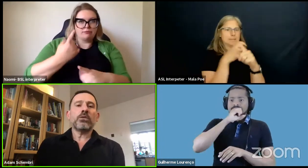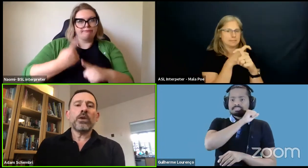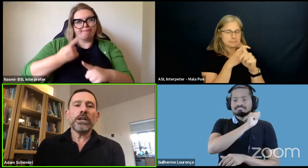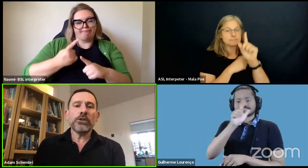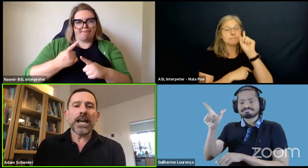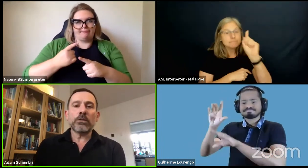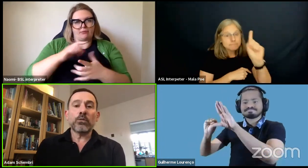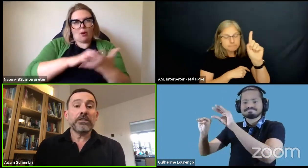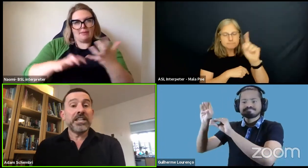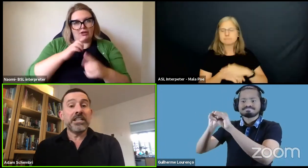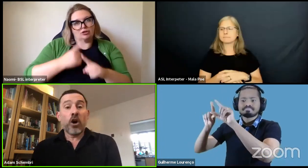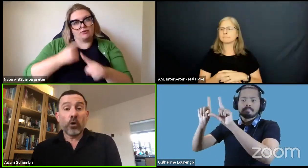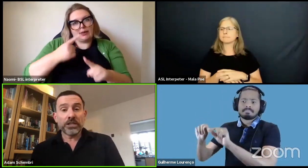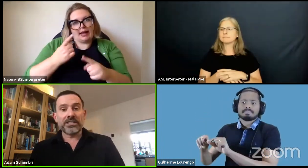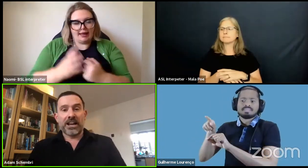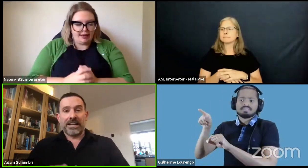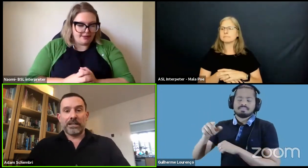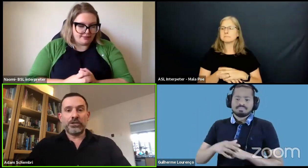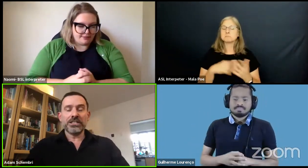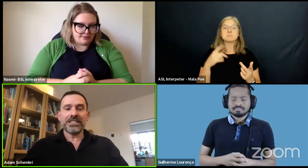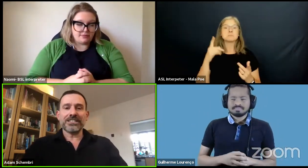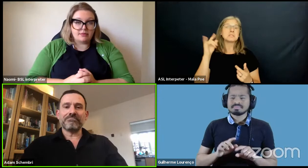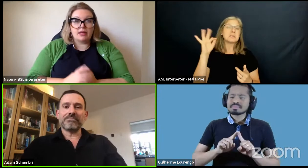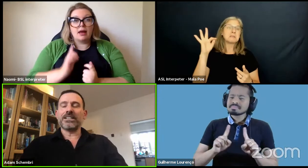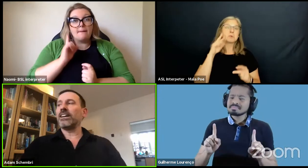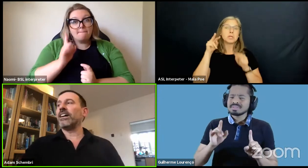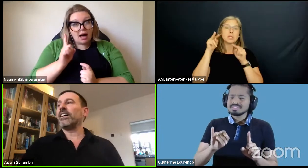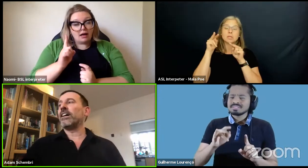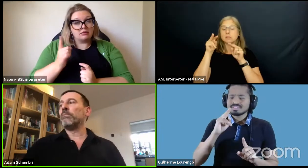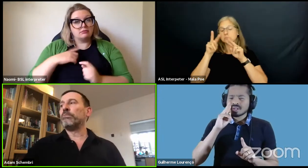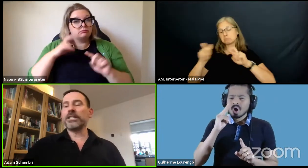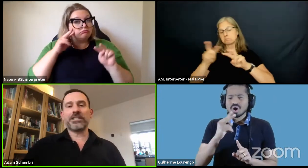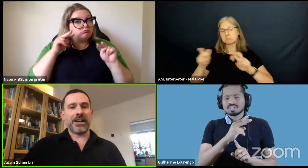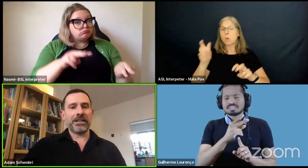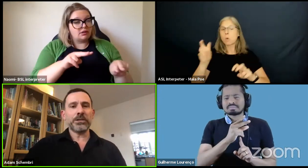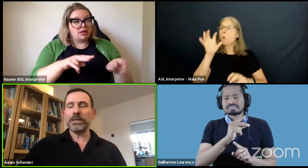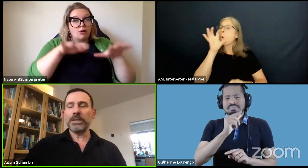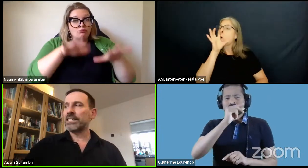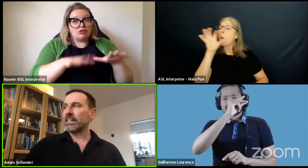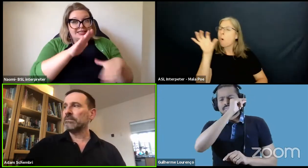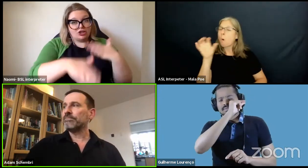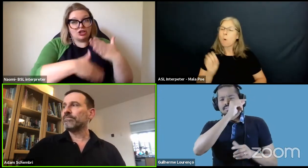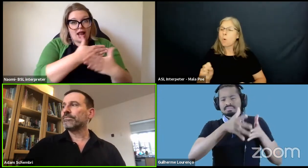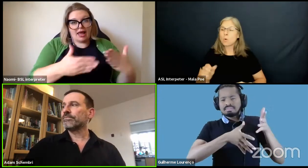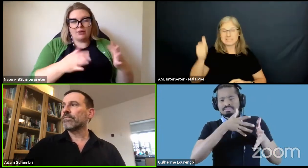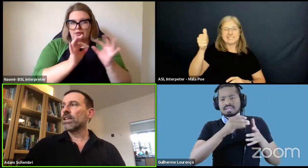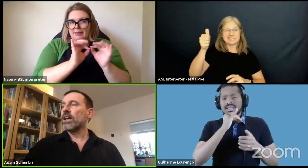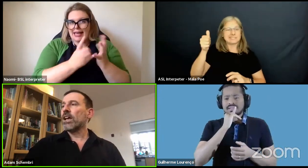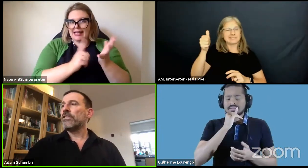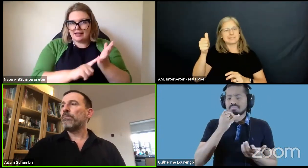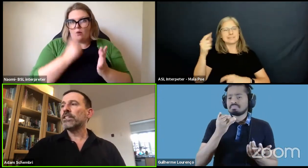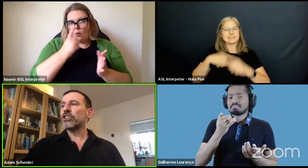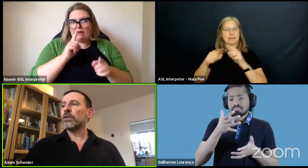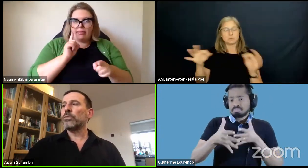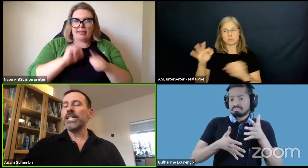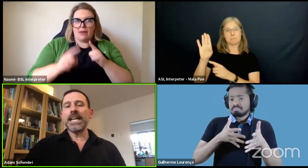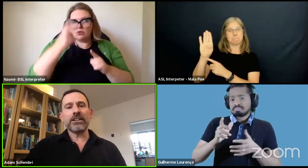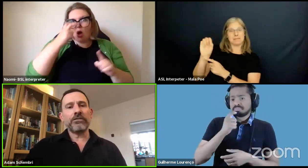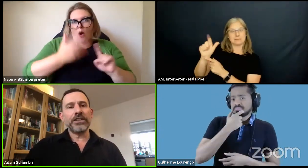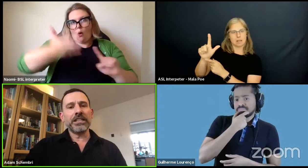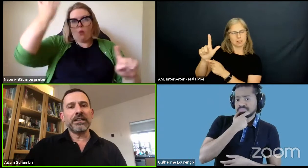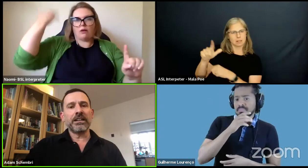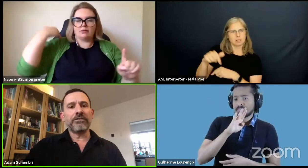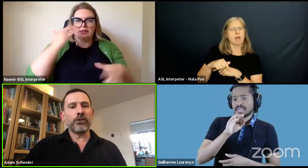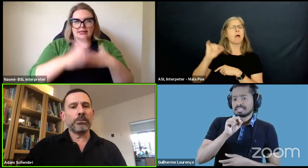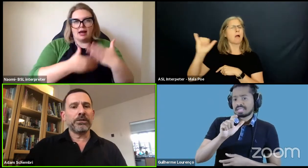However, when we look at one of the oldest sign languages, British Sign Language, BSL, the picture that we get